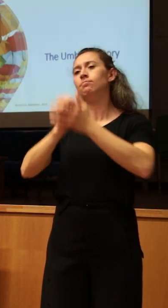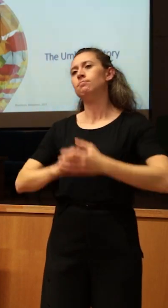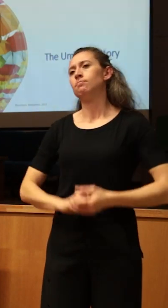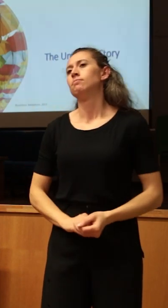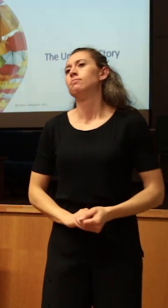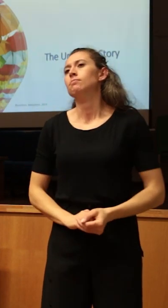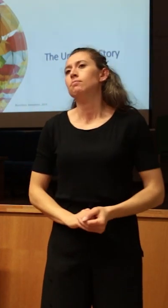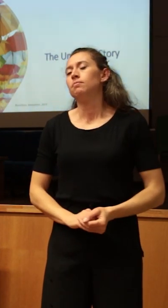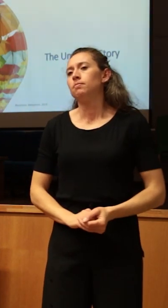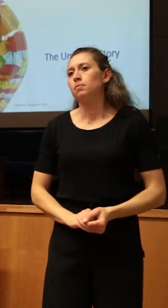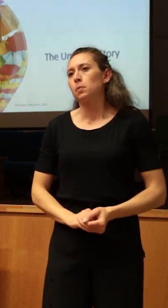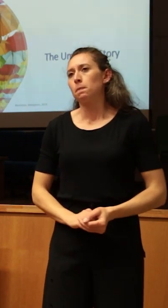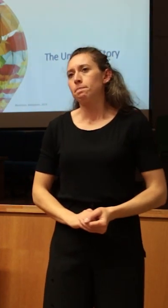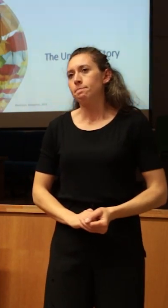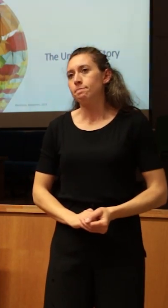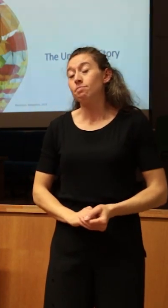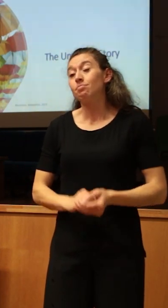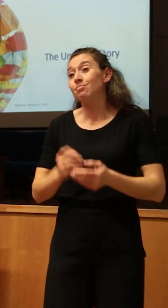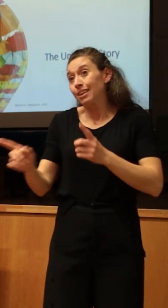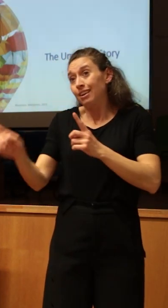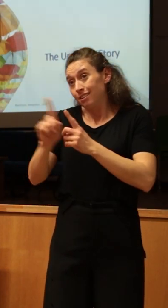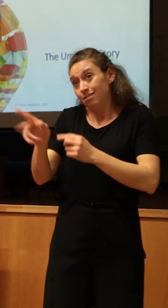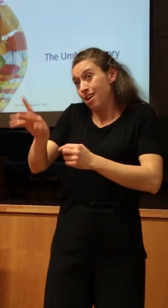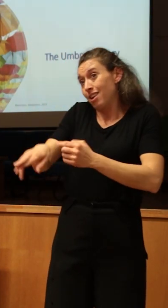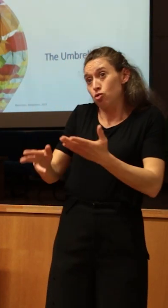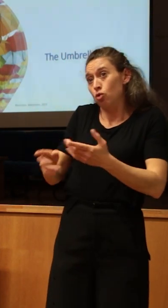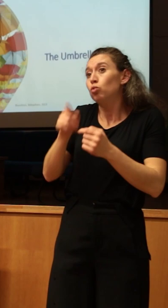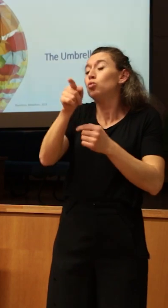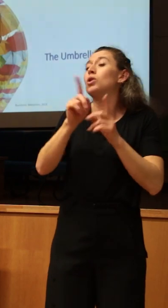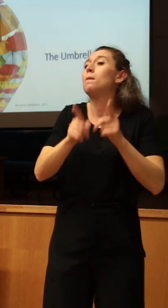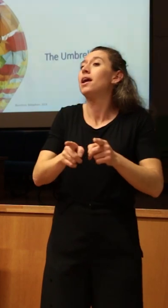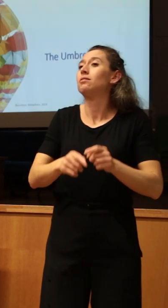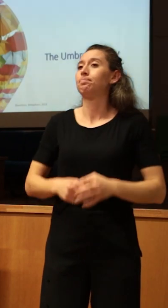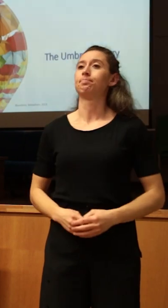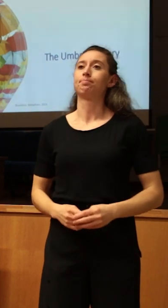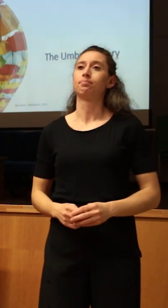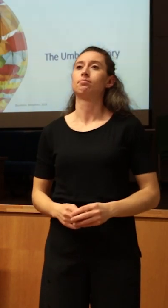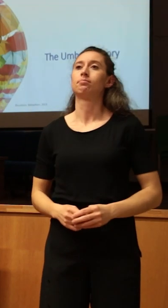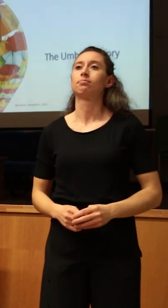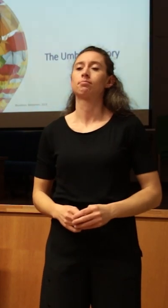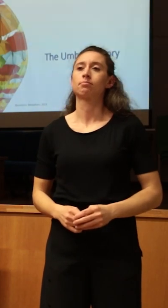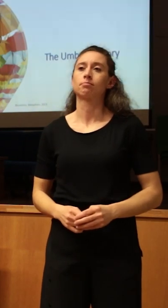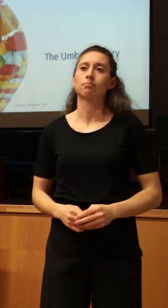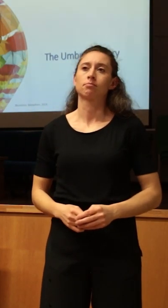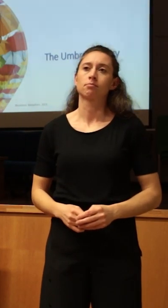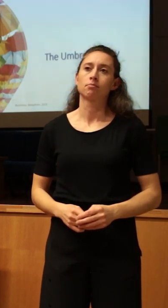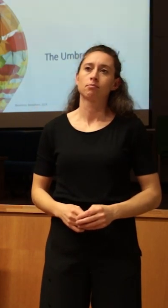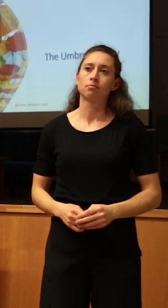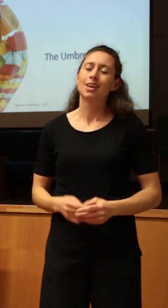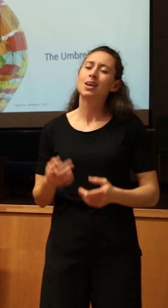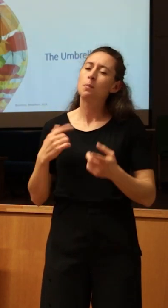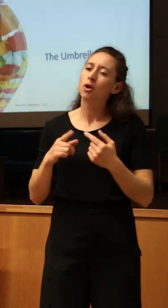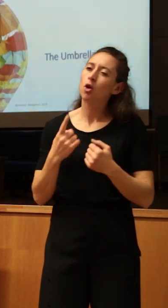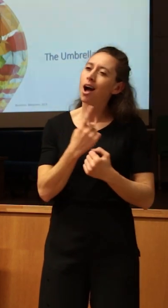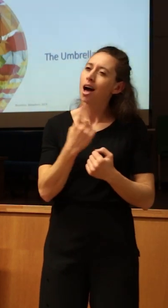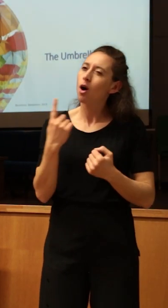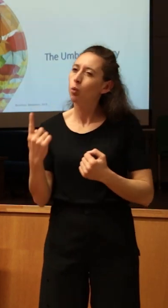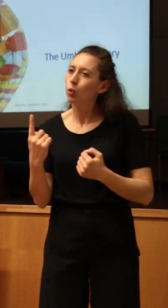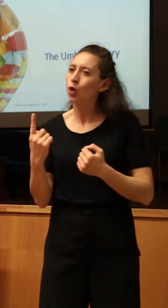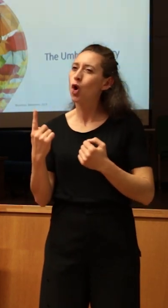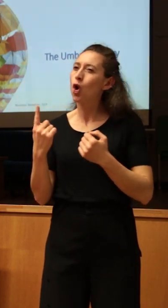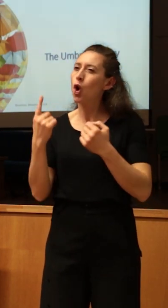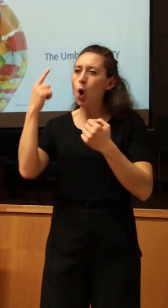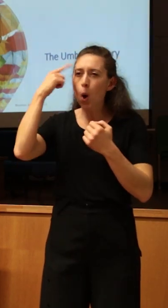is right, and you're right. Y el cliente tiene razón y tú también. What's wrong is that you dance different dance. Pero cada uno baila una